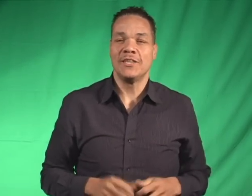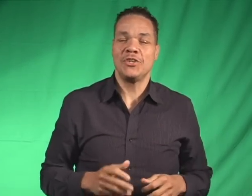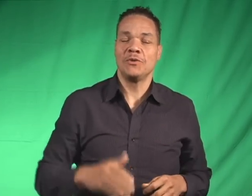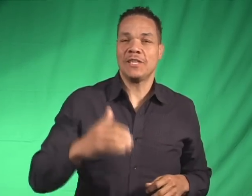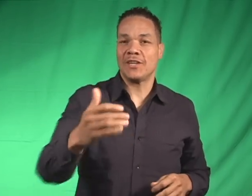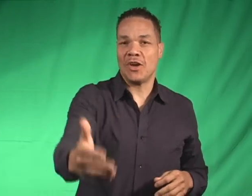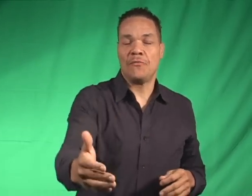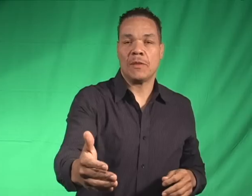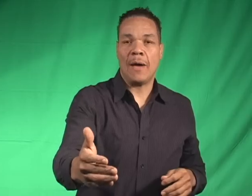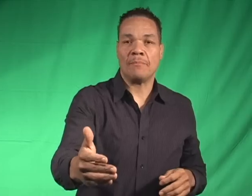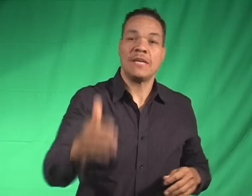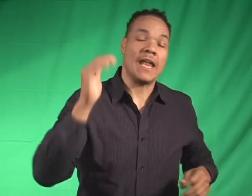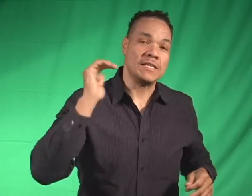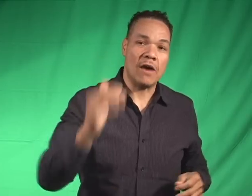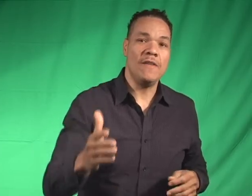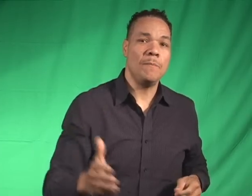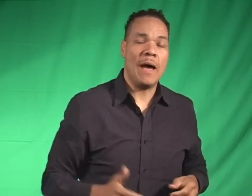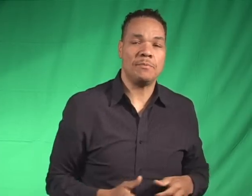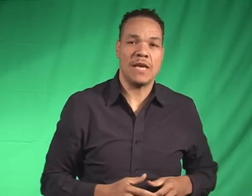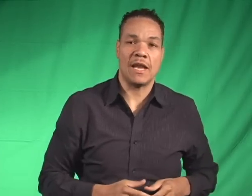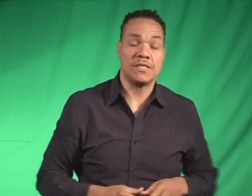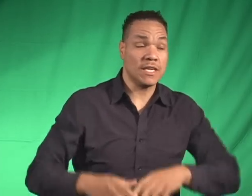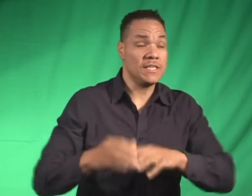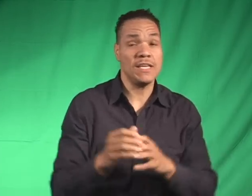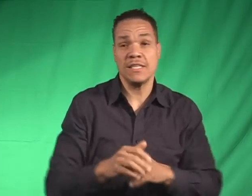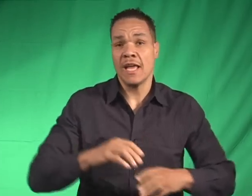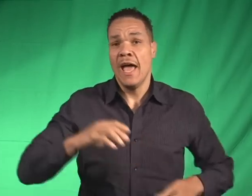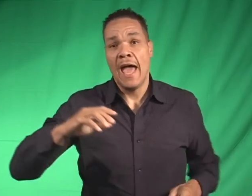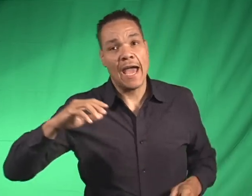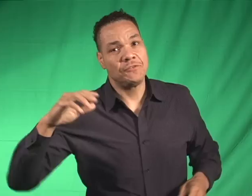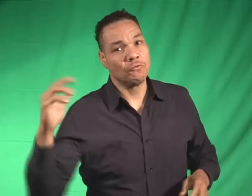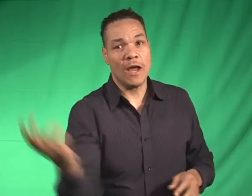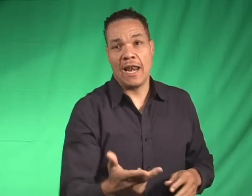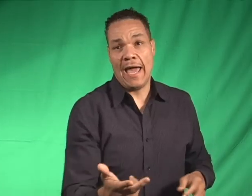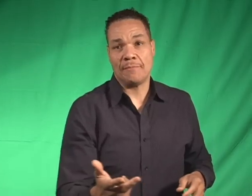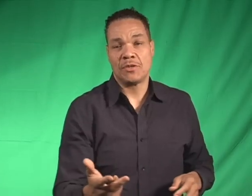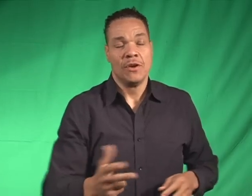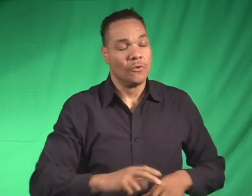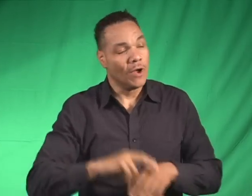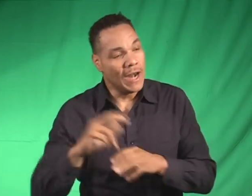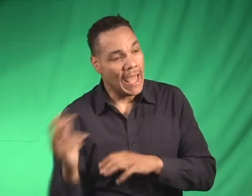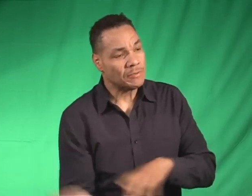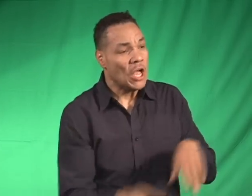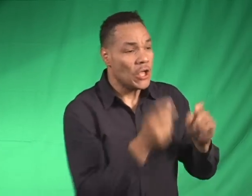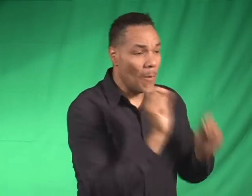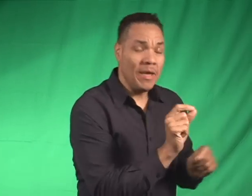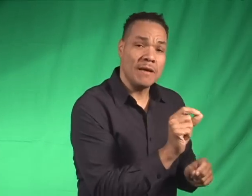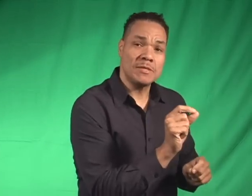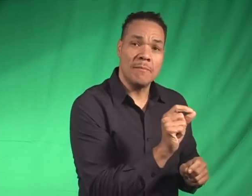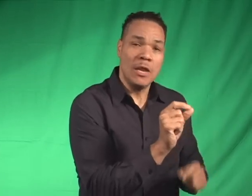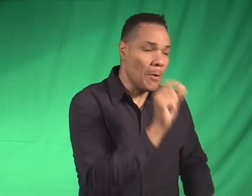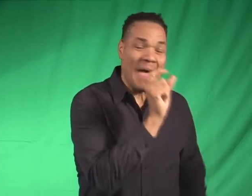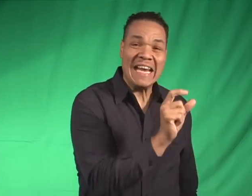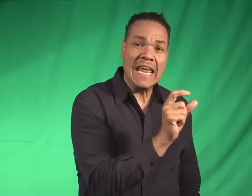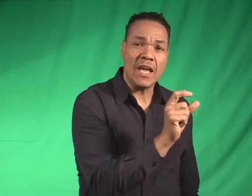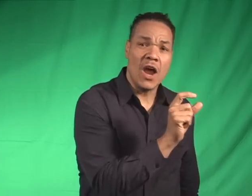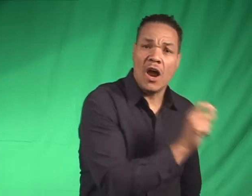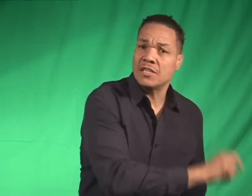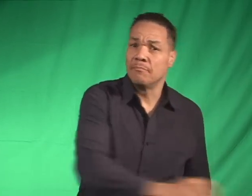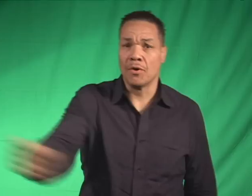show starts off with a pop challenge. Now, in the pop challenge, the contestants have to run laps, go pick up some little magnetic cards, bring